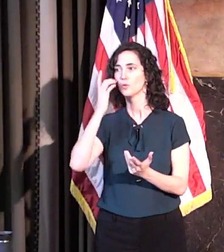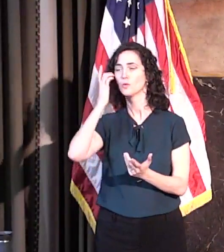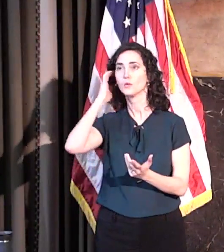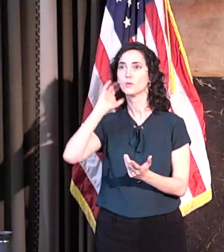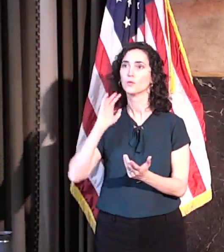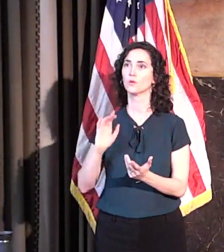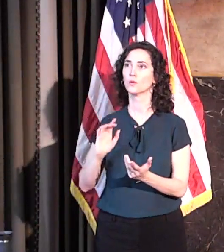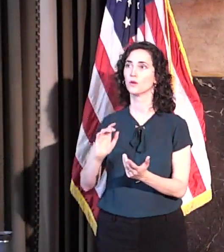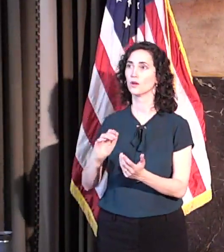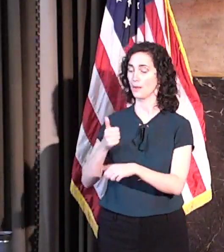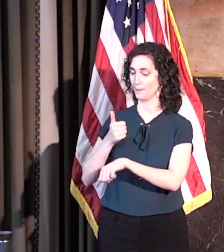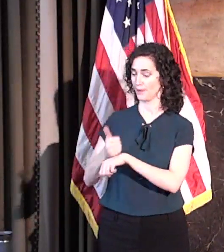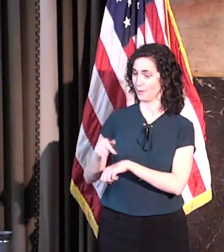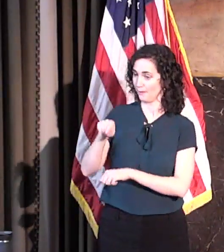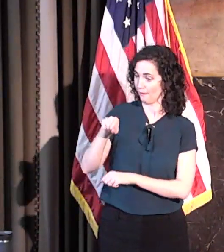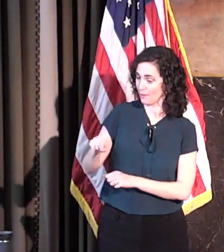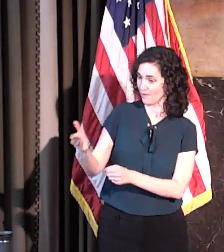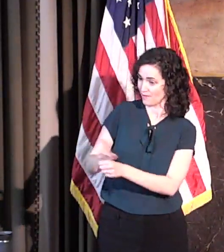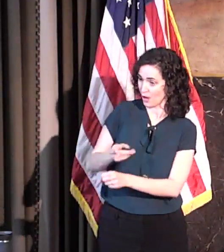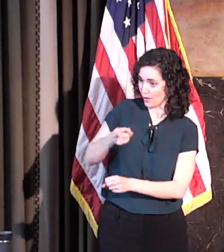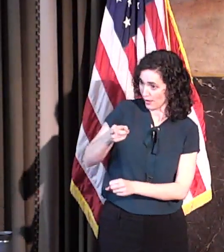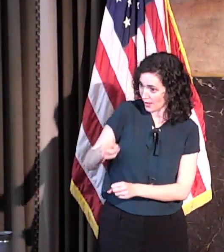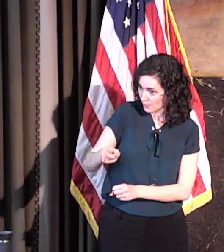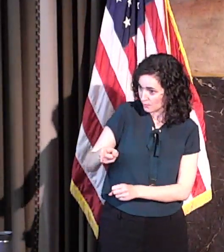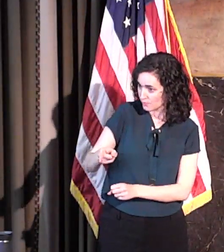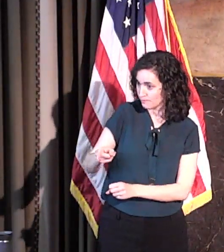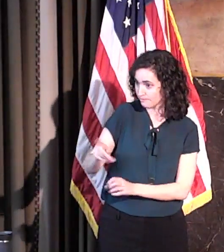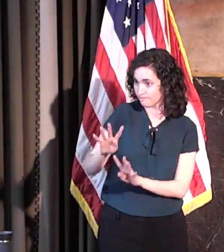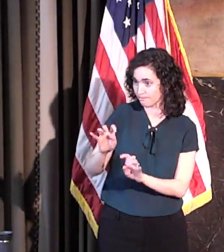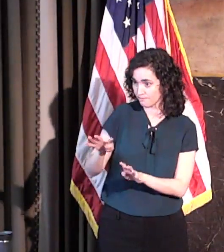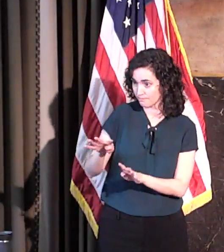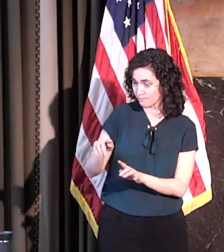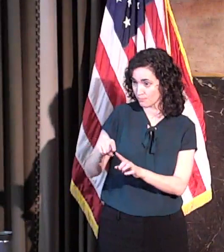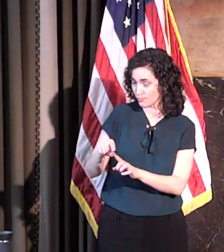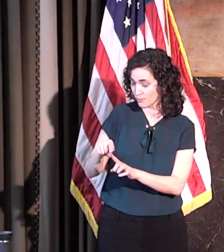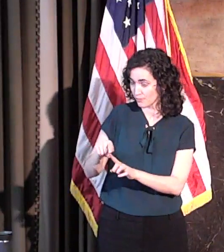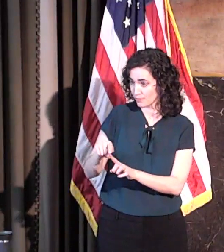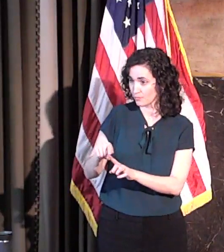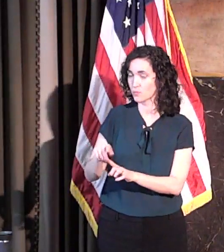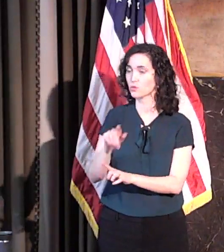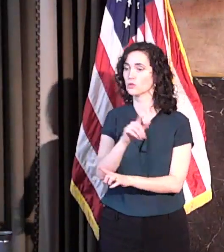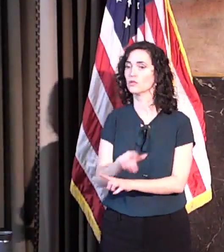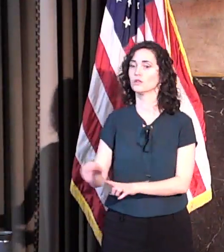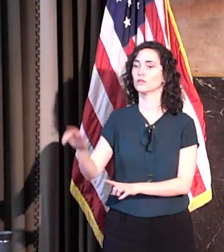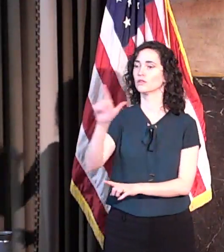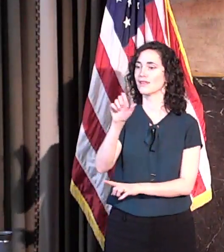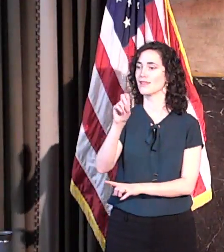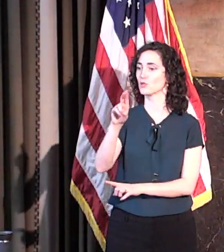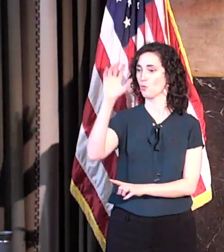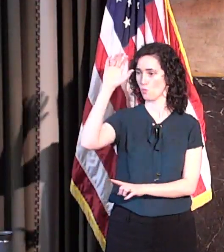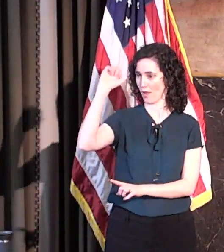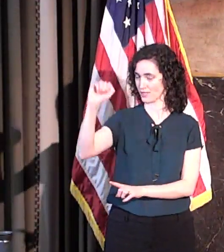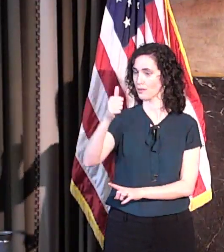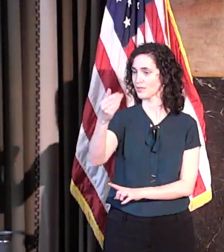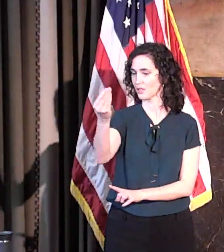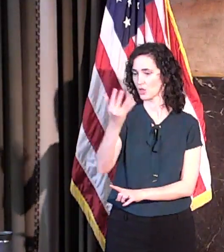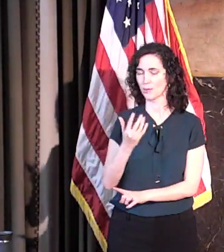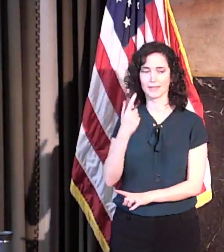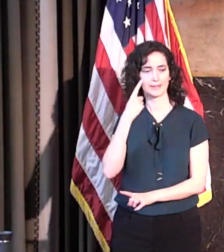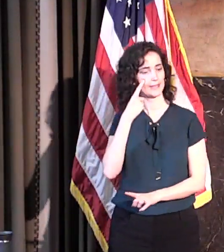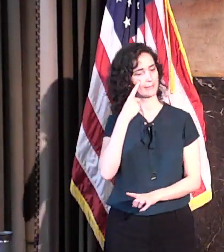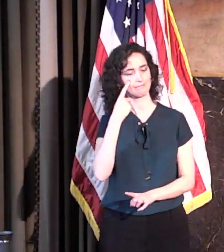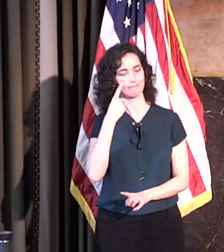you terminate Mr. Osbury? And the president of LSU indicated to me that he didn't think that